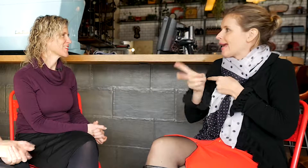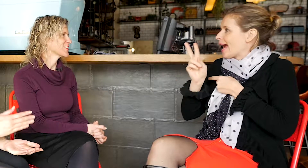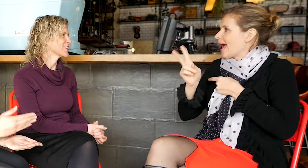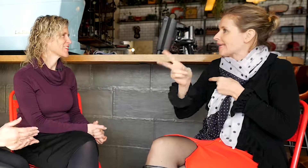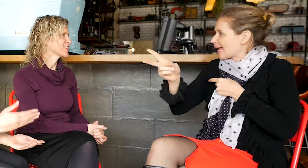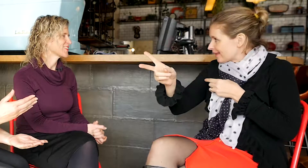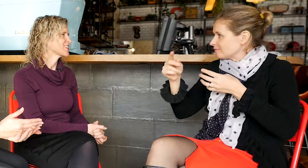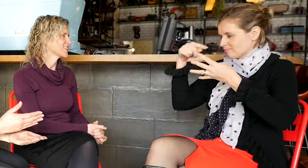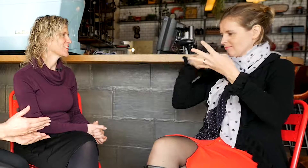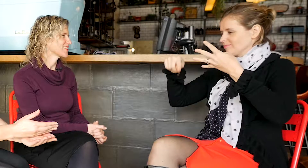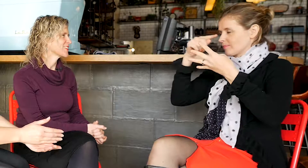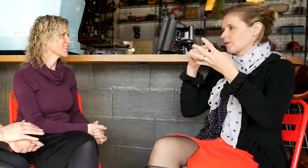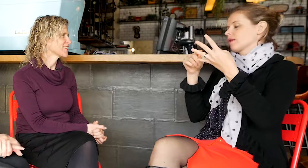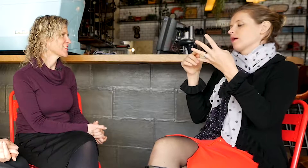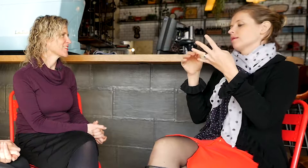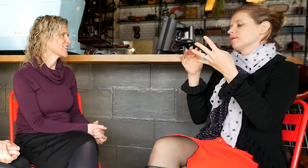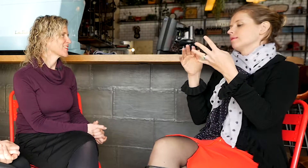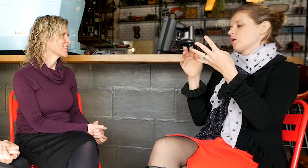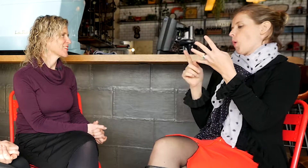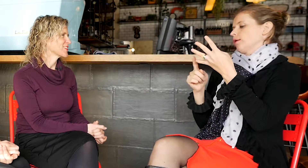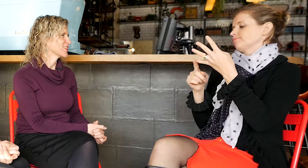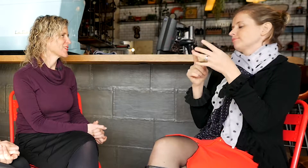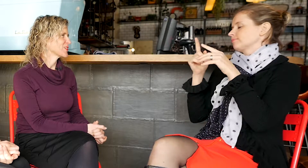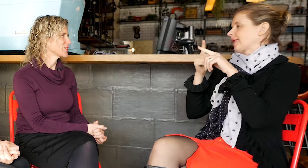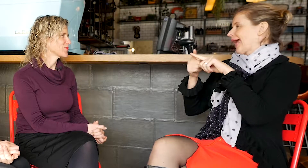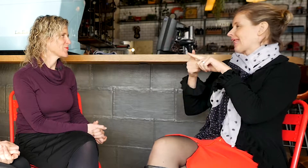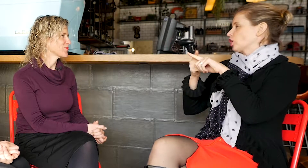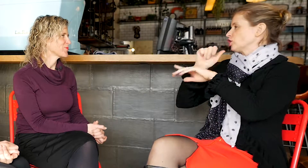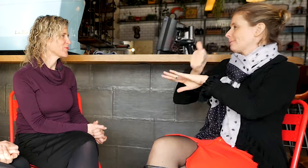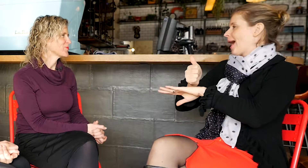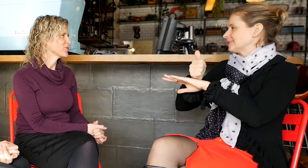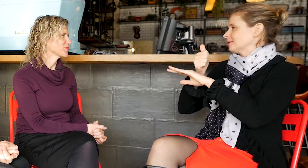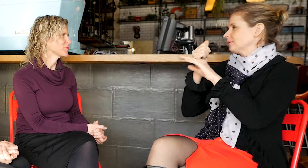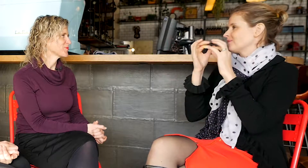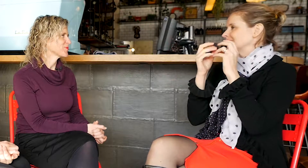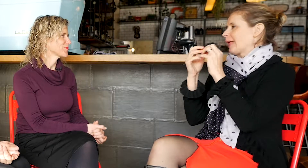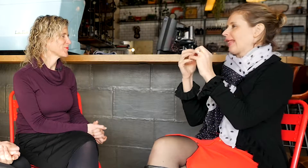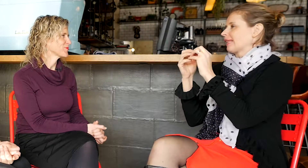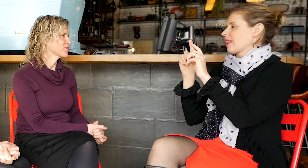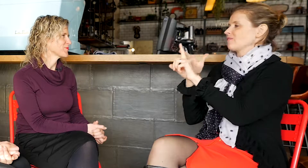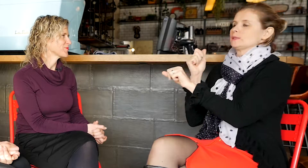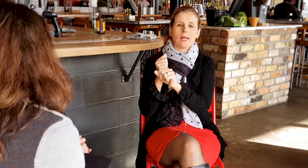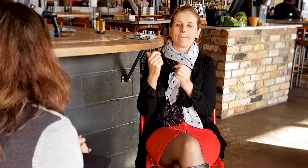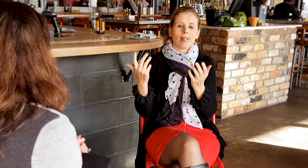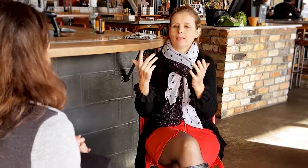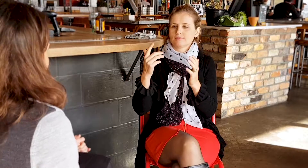just repetitive and quite unique to you? Or else it could be based on English. So for